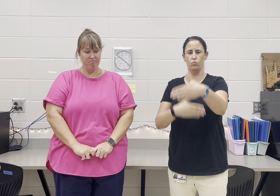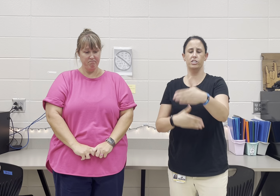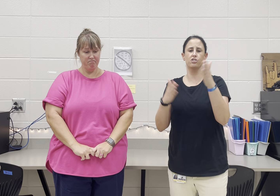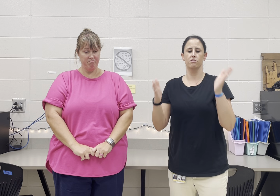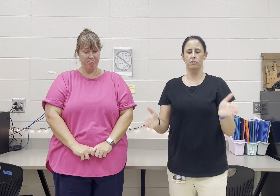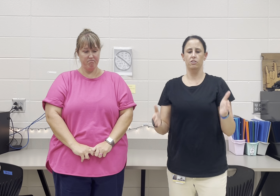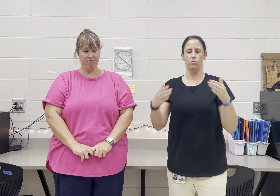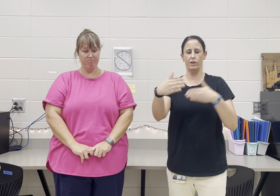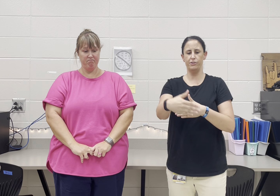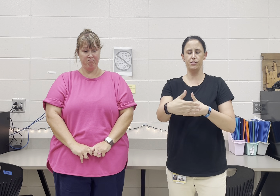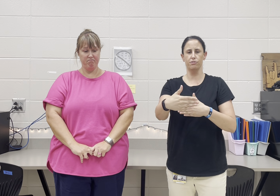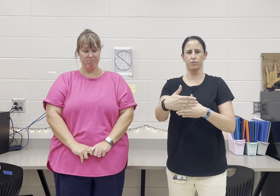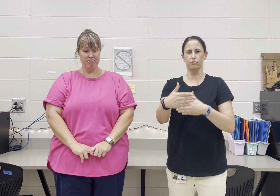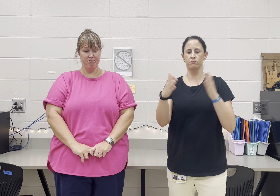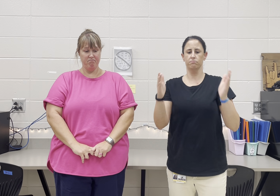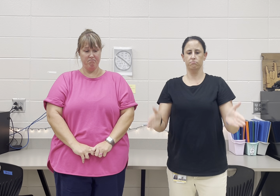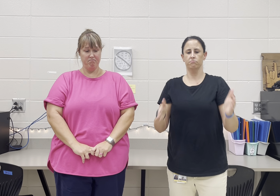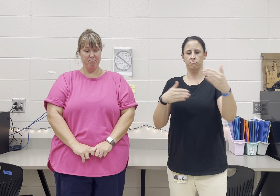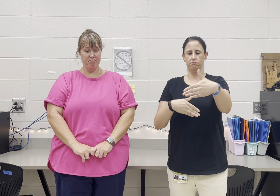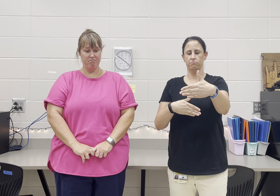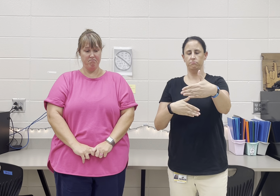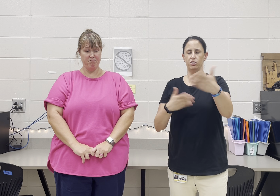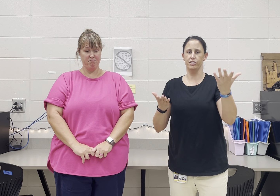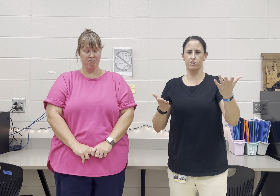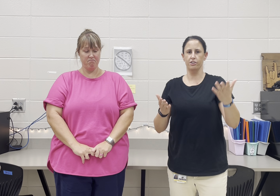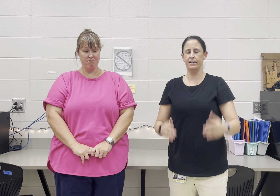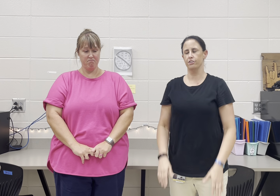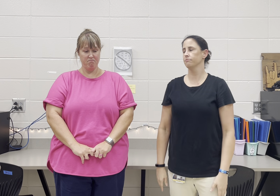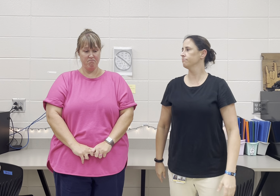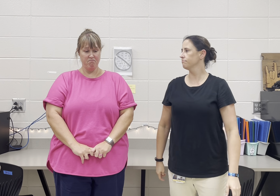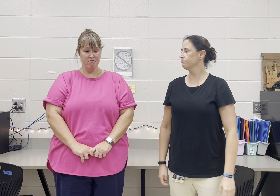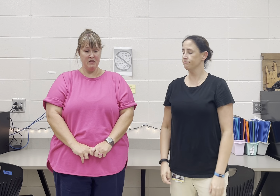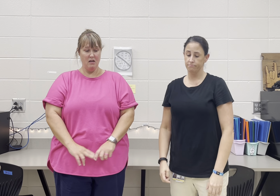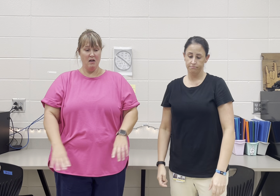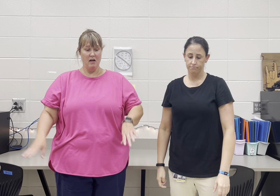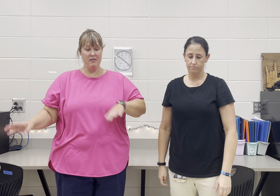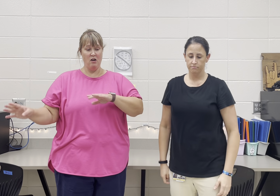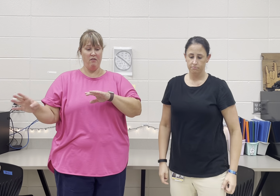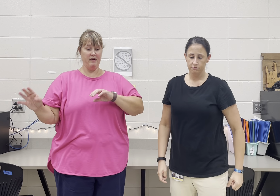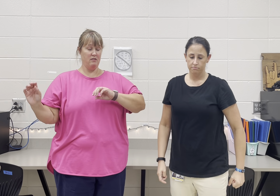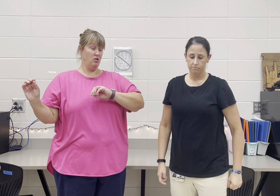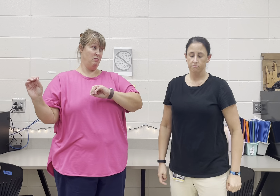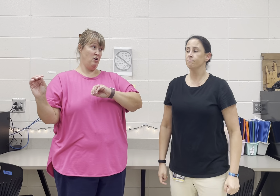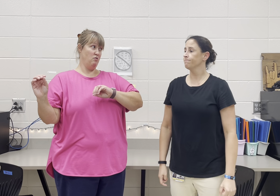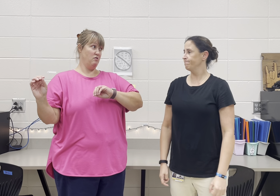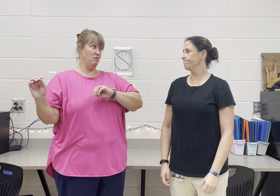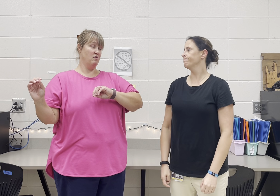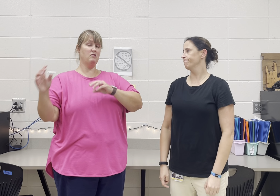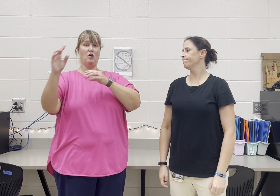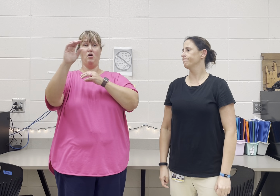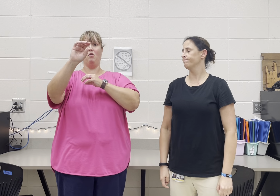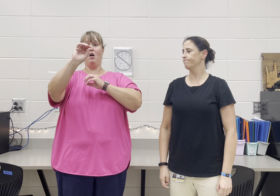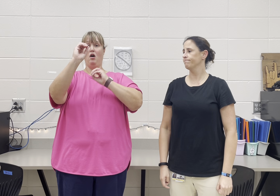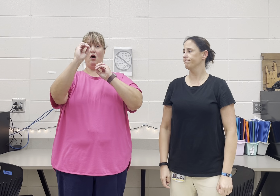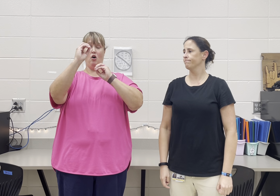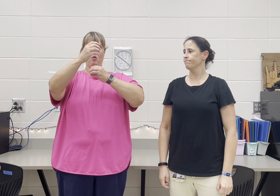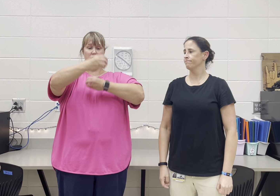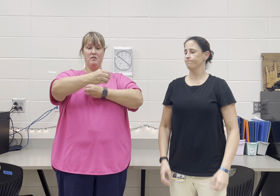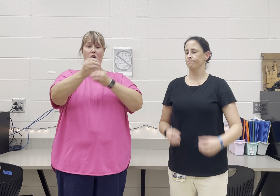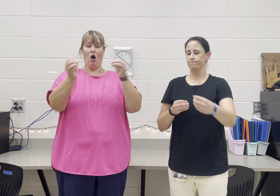which way you do the room. You could start either. And then office, are you doing the O's? Mm-hmm. So O's,